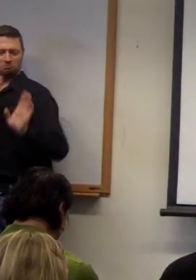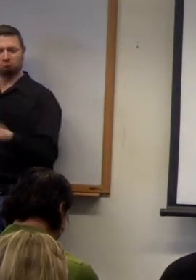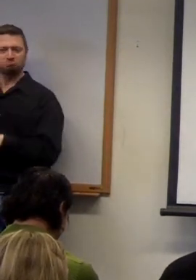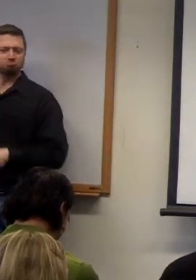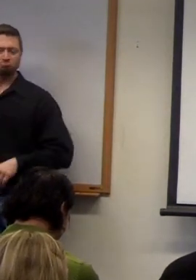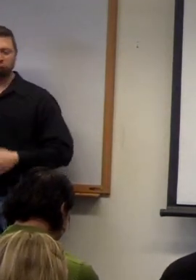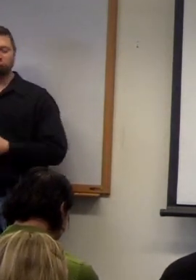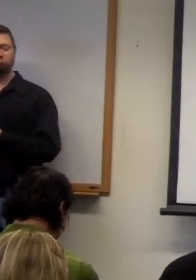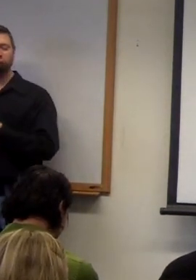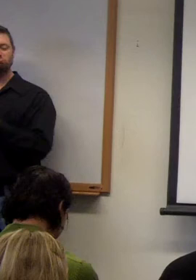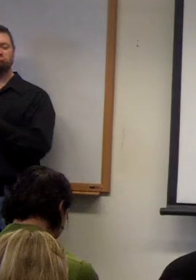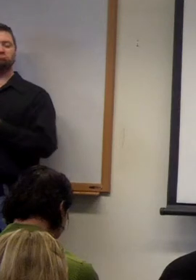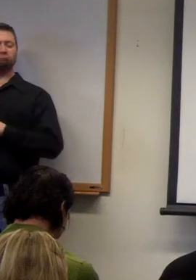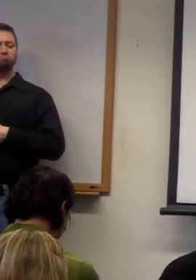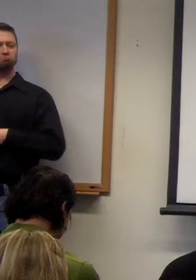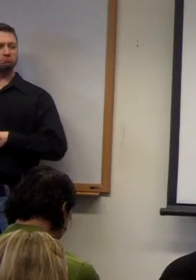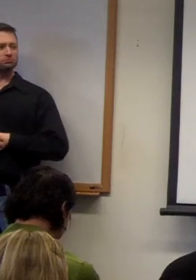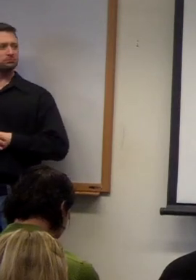and ultimately